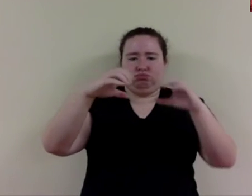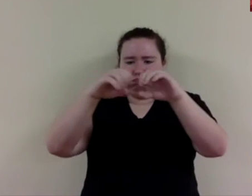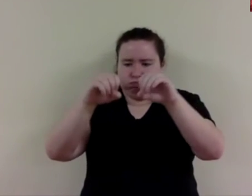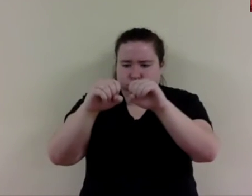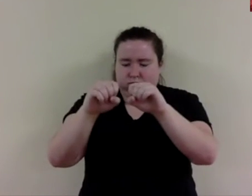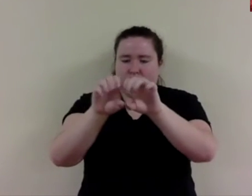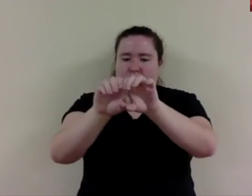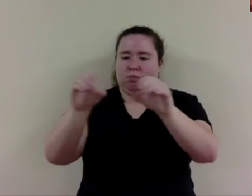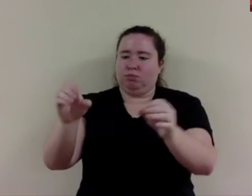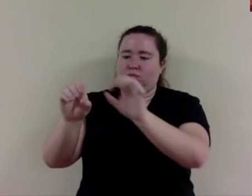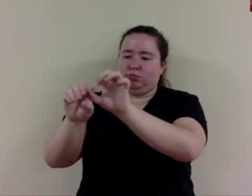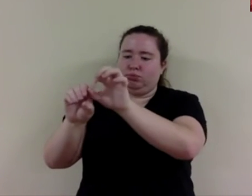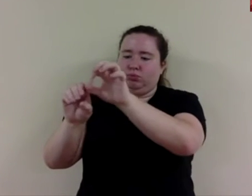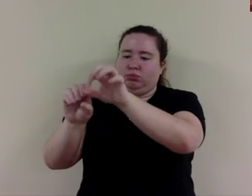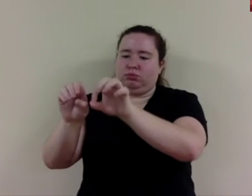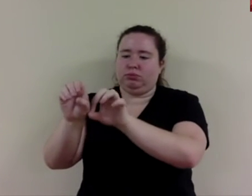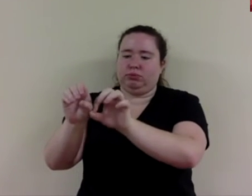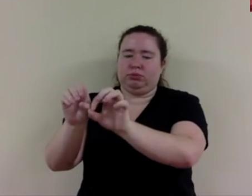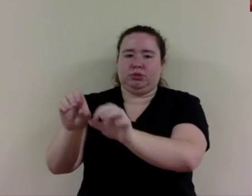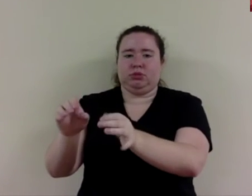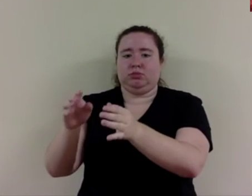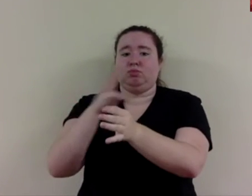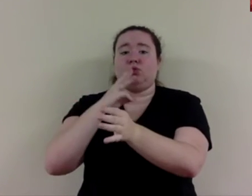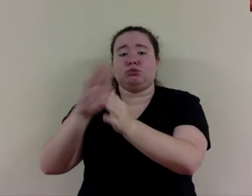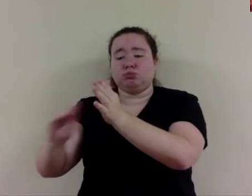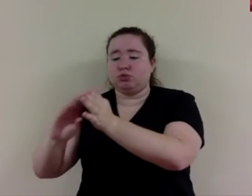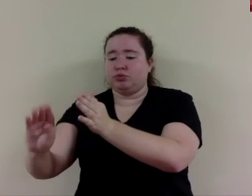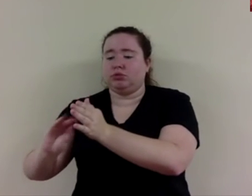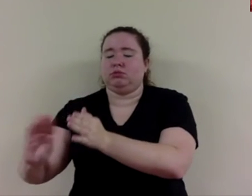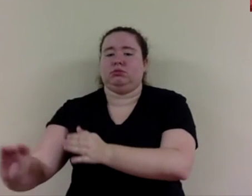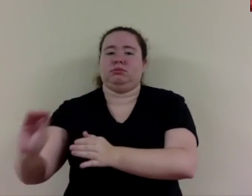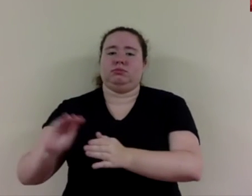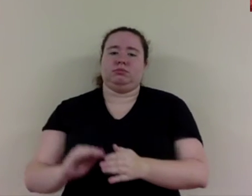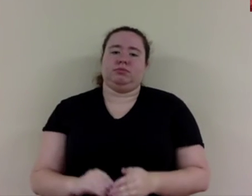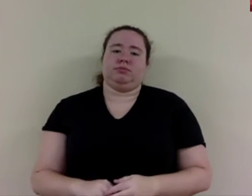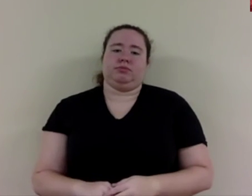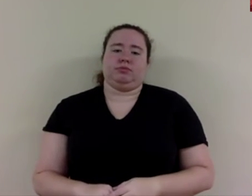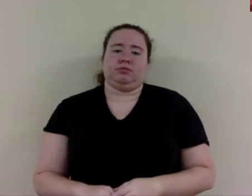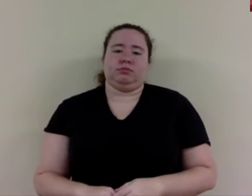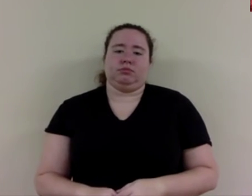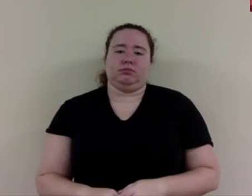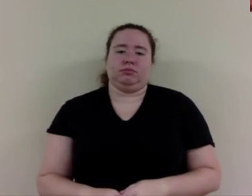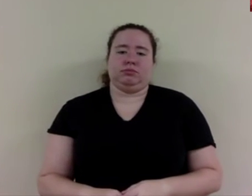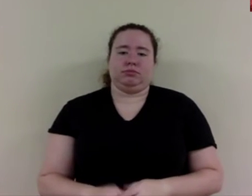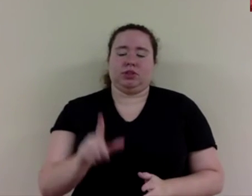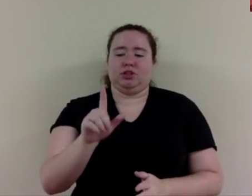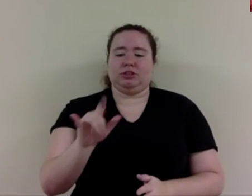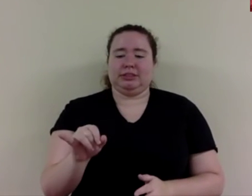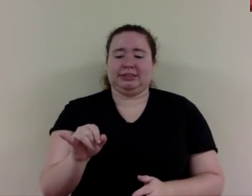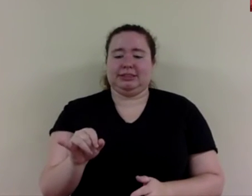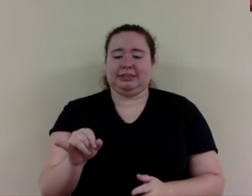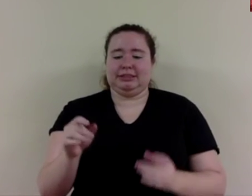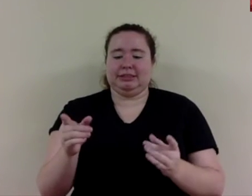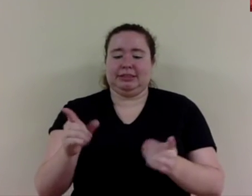crucial for allowing you to absorb water from undigested, unabsorbed material. Your large intestine does function very heavily